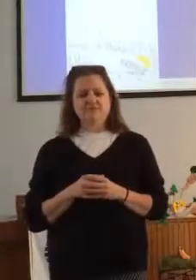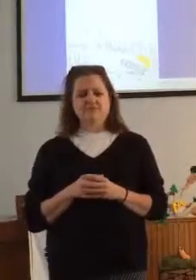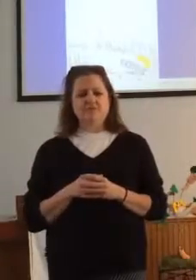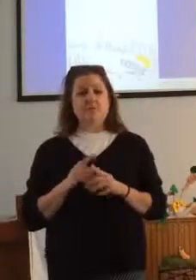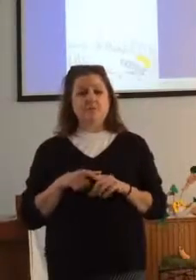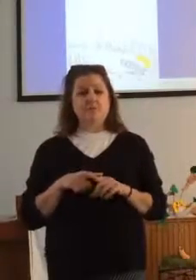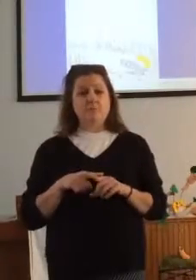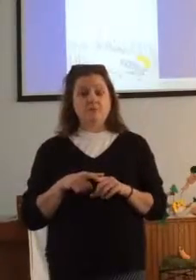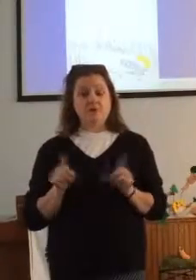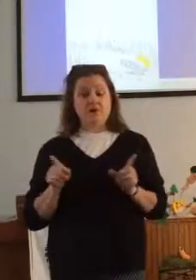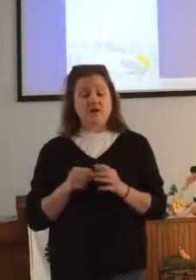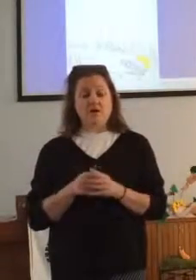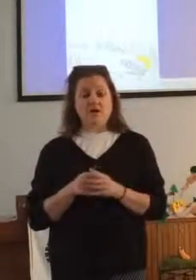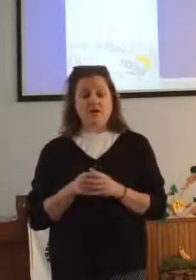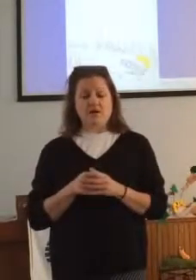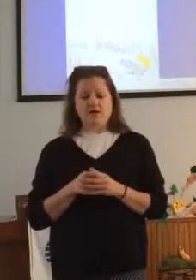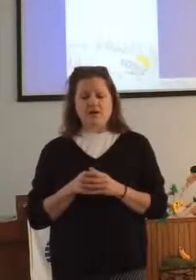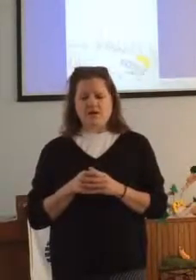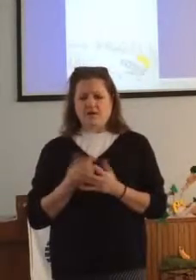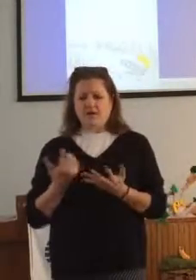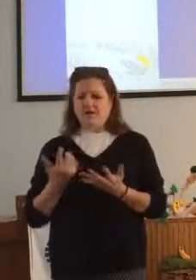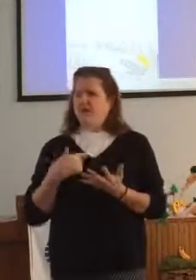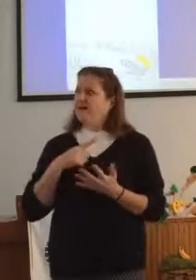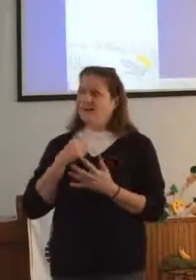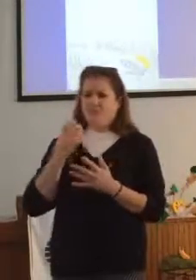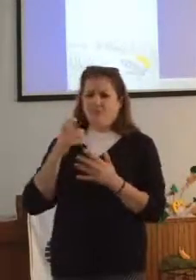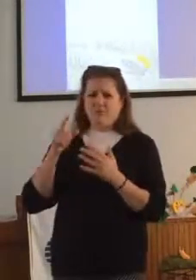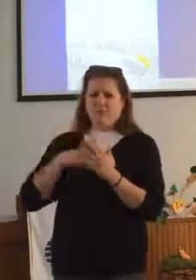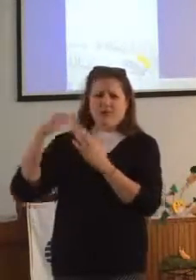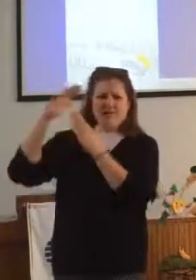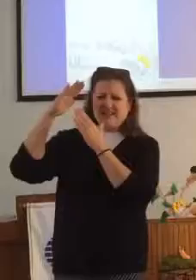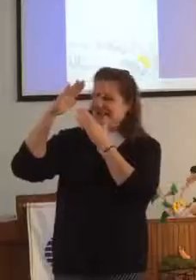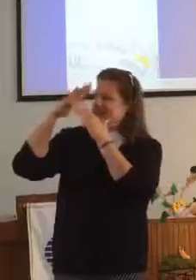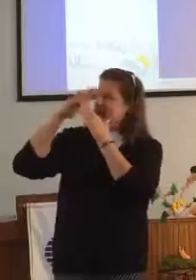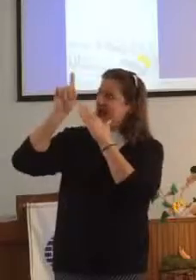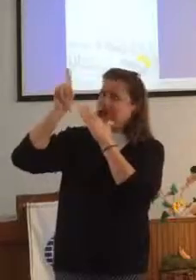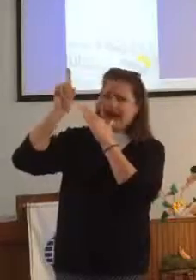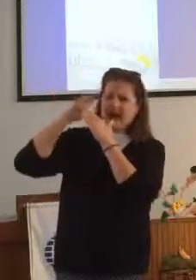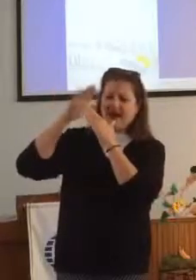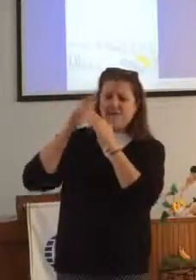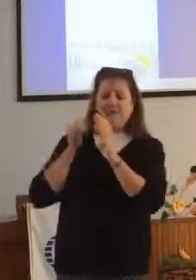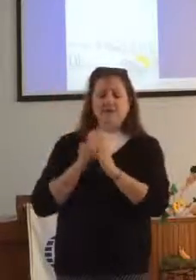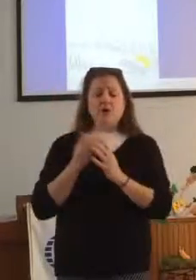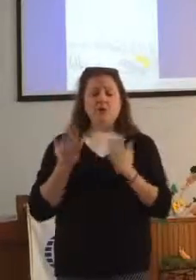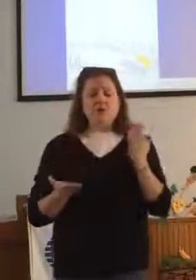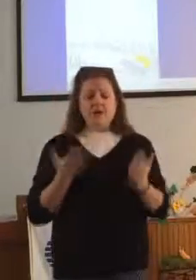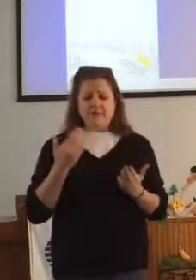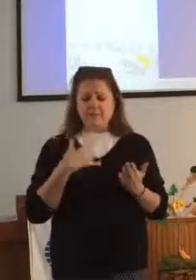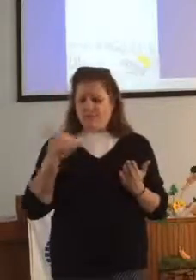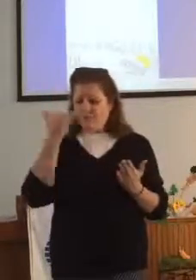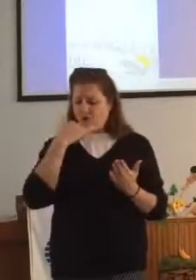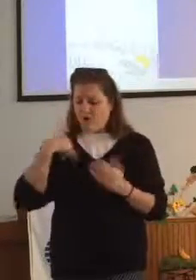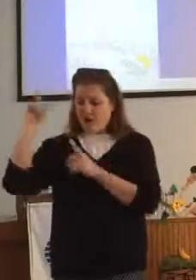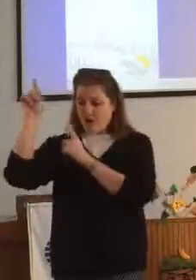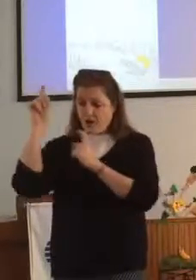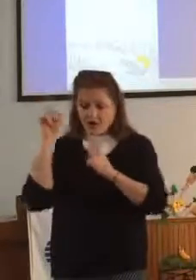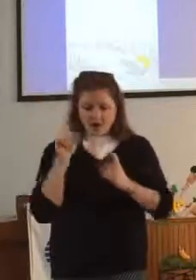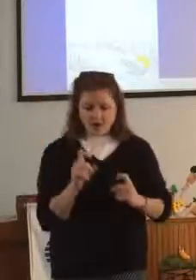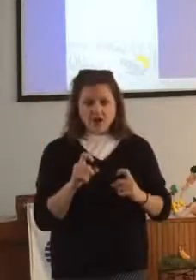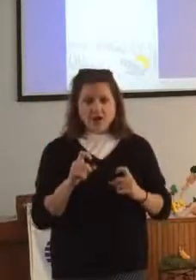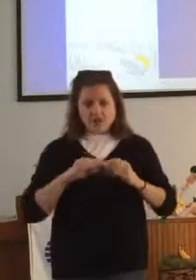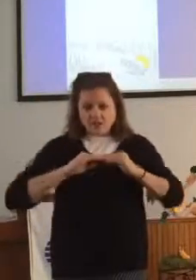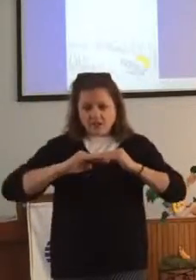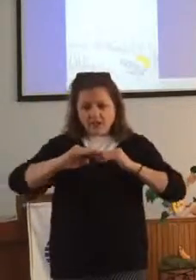But we don't know what's at the top, he answered. Maybe we were wrong to come down. Maybe now that